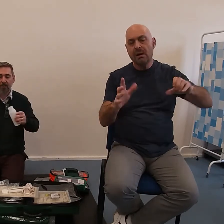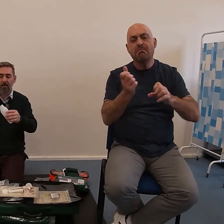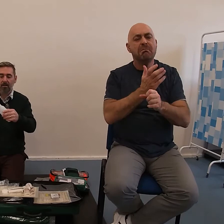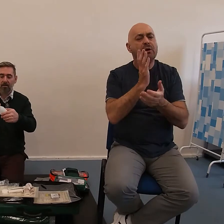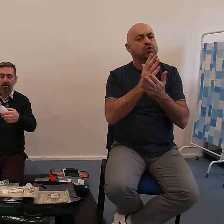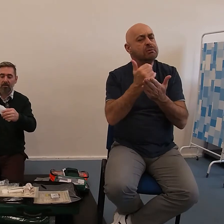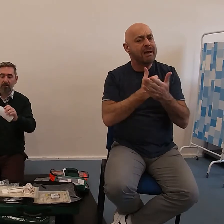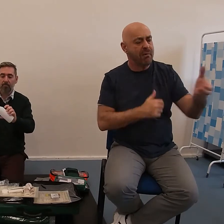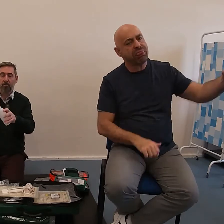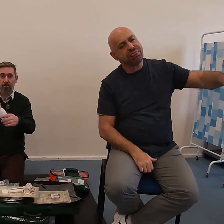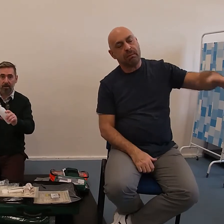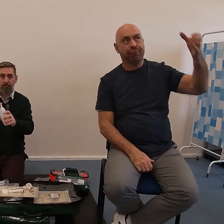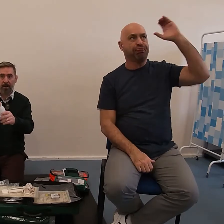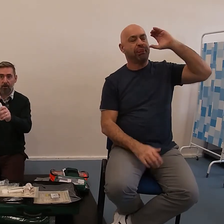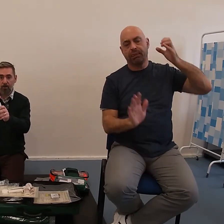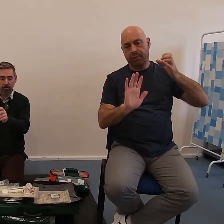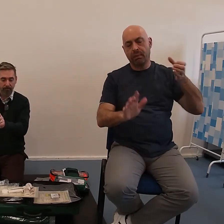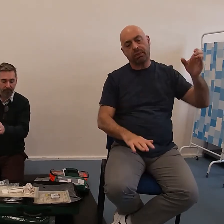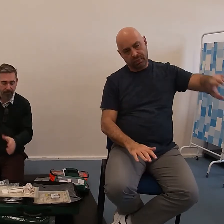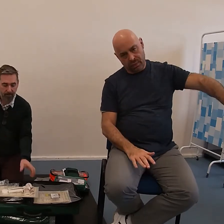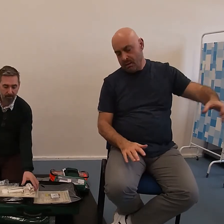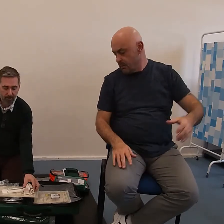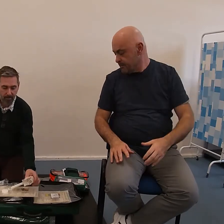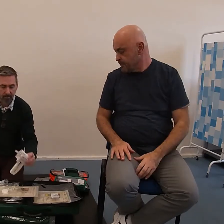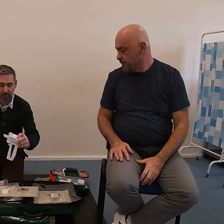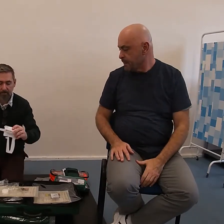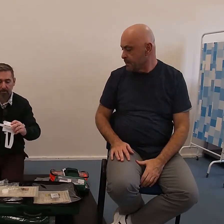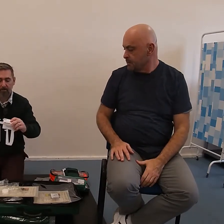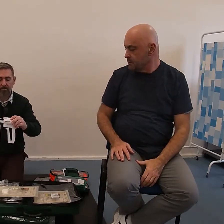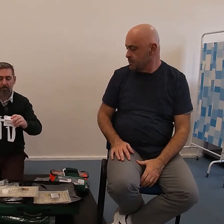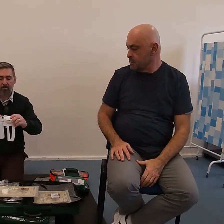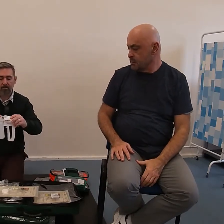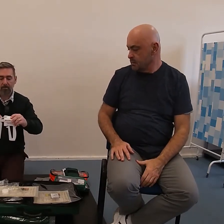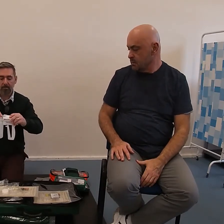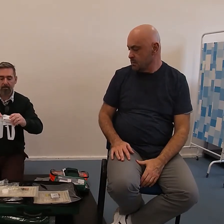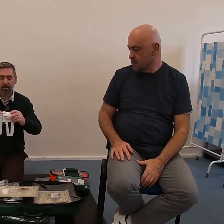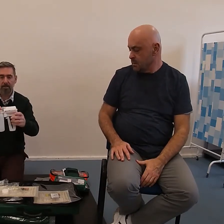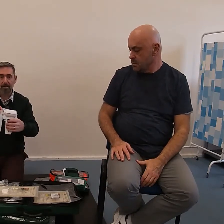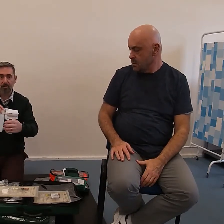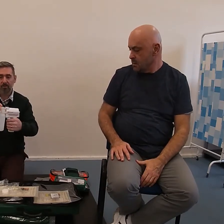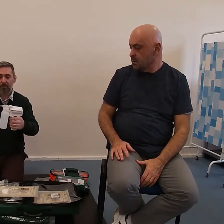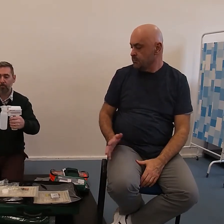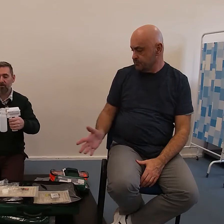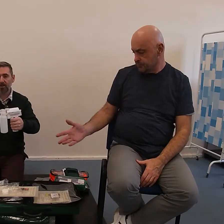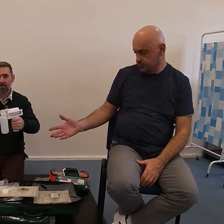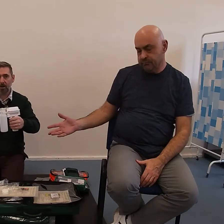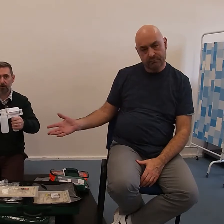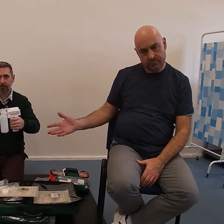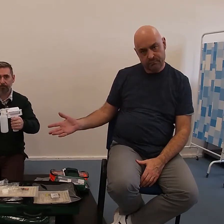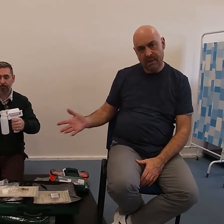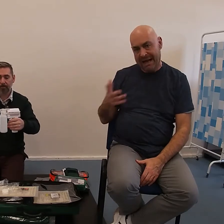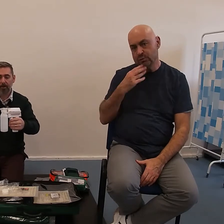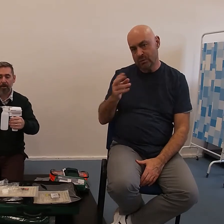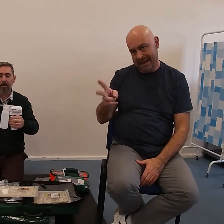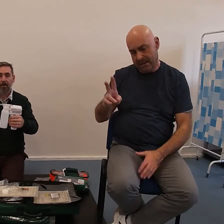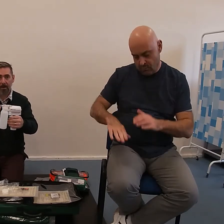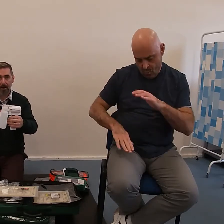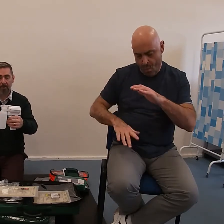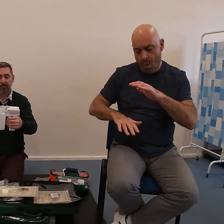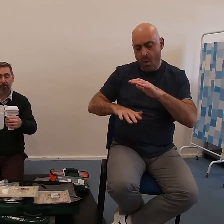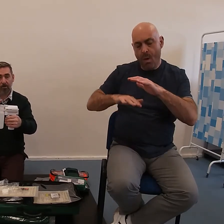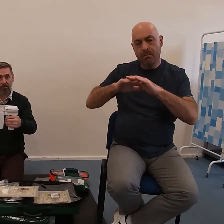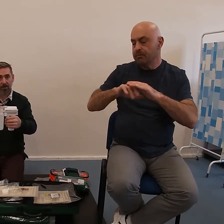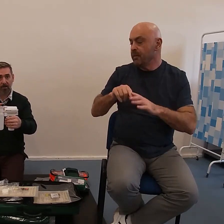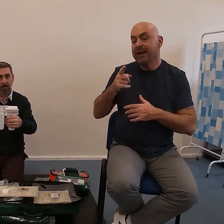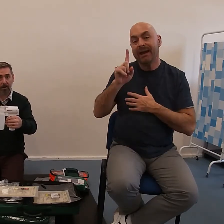safely, put the lid back on, attach, and we're ready to go.